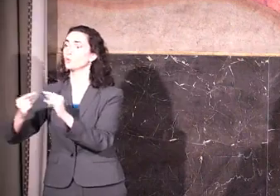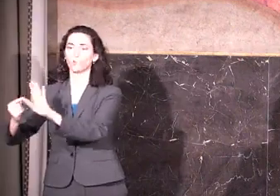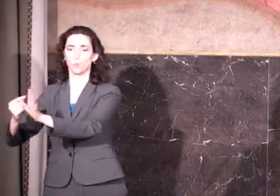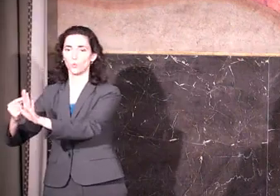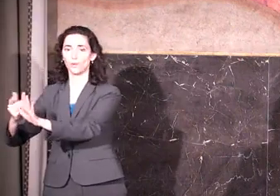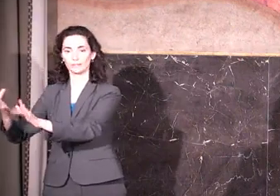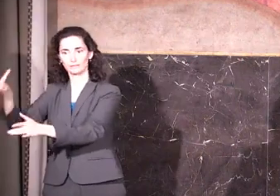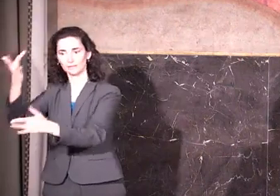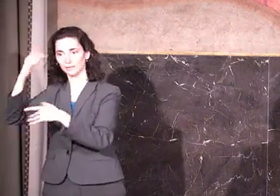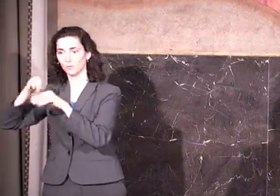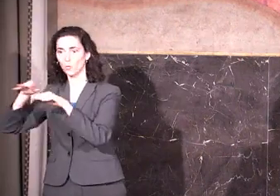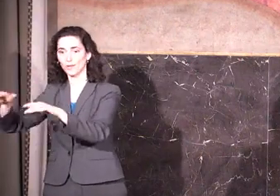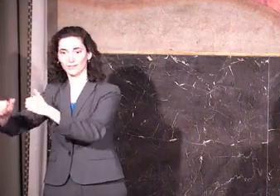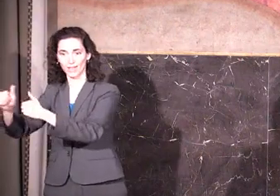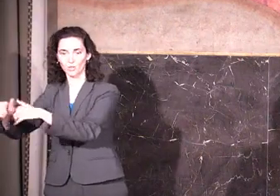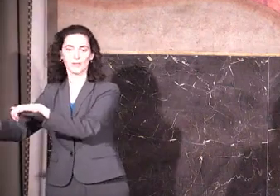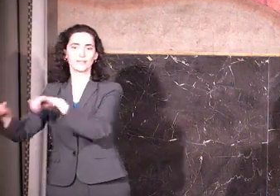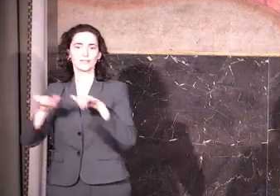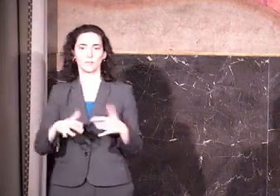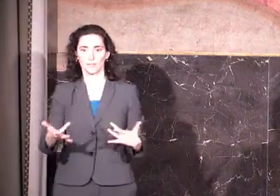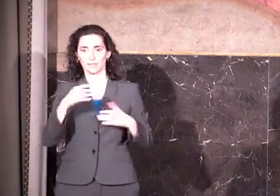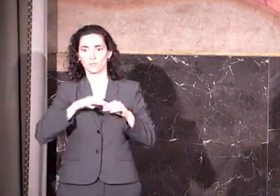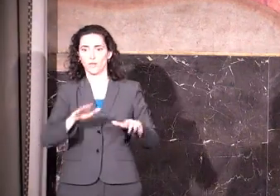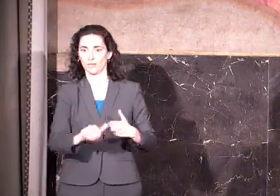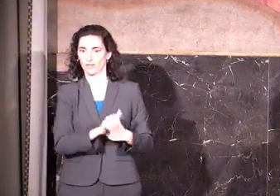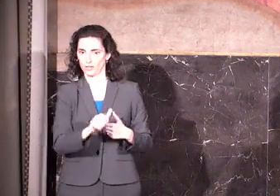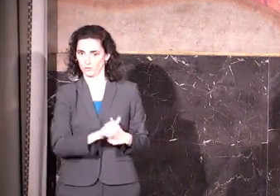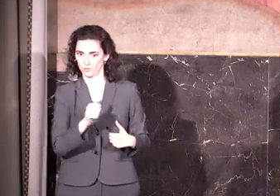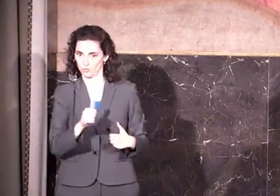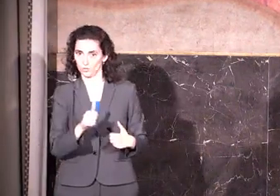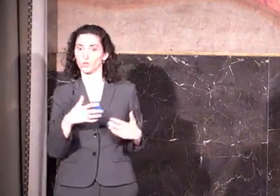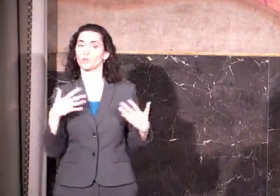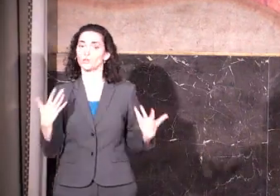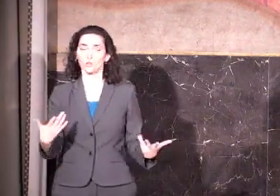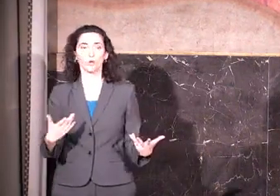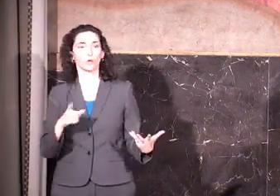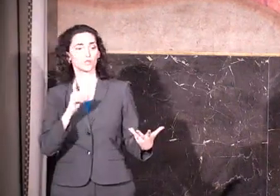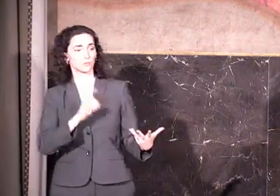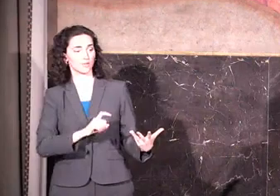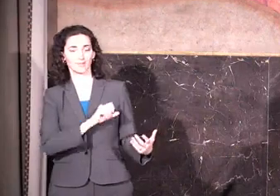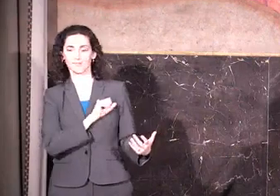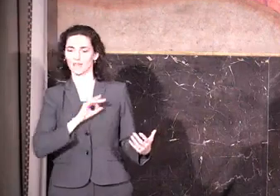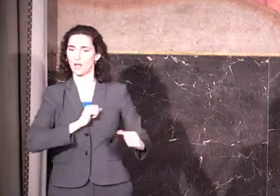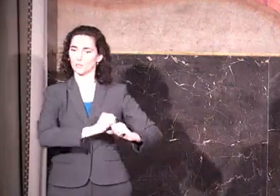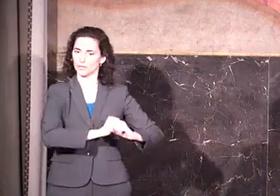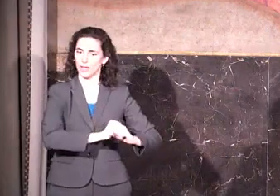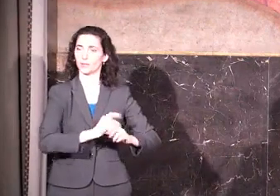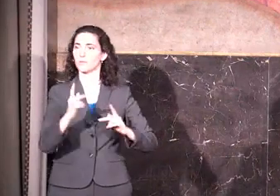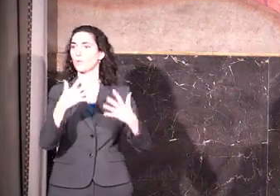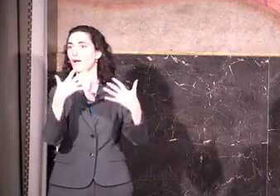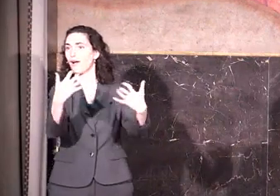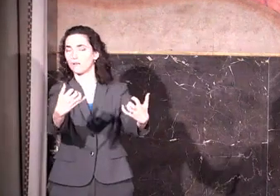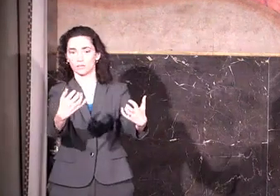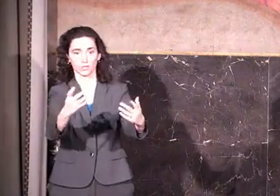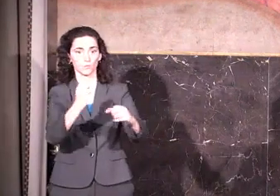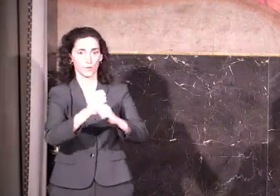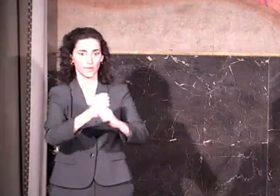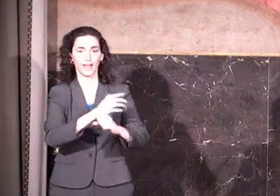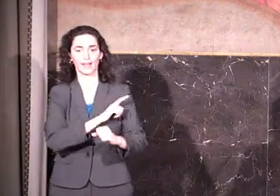health risk to staff, to members of the public, and to legislators as well. And so it's